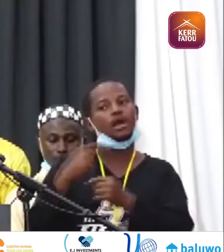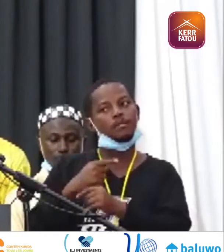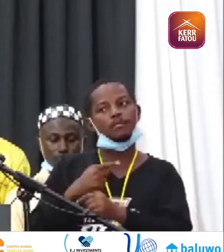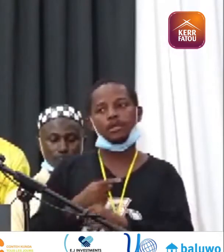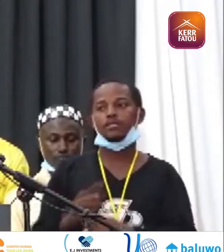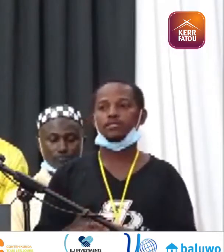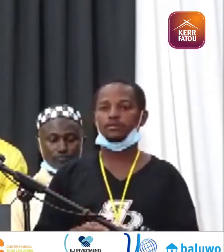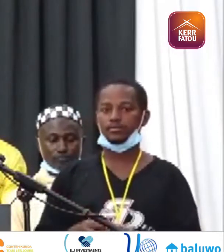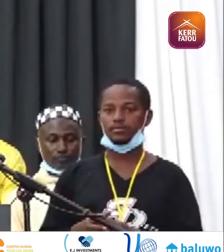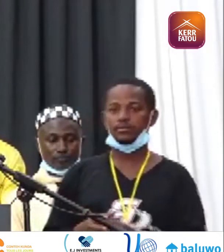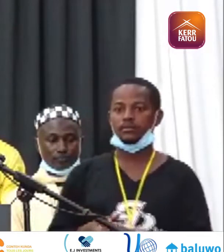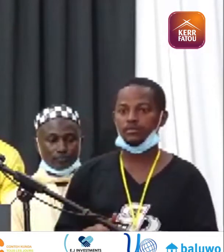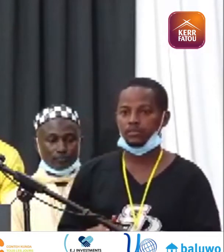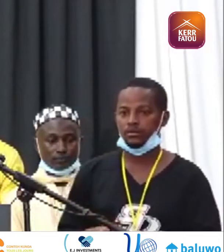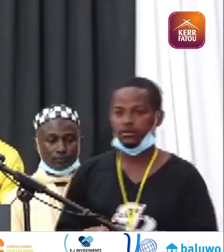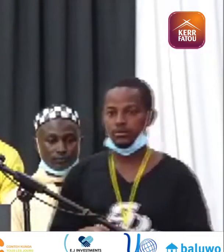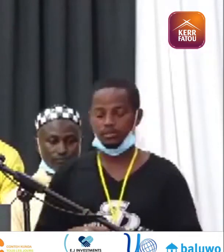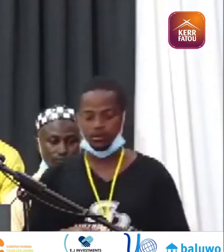Gambia.